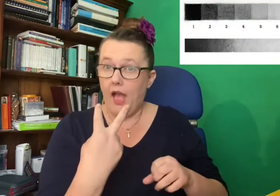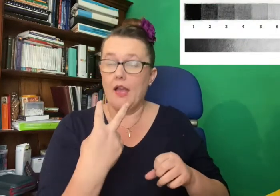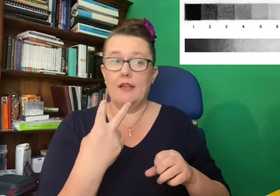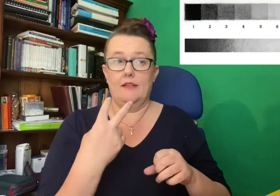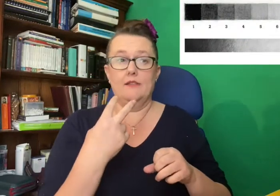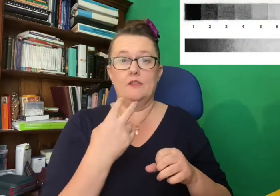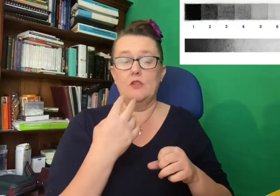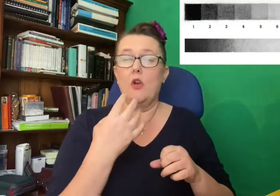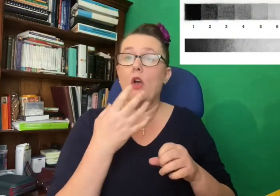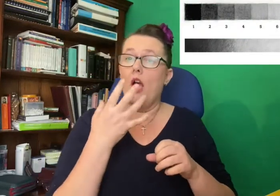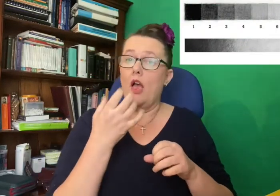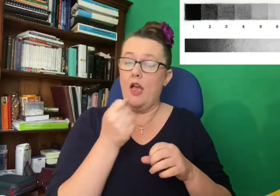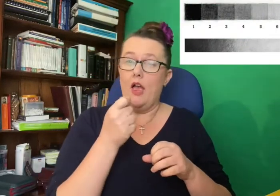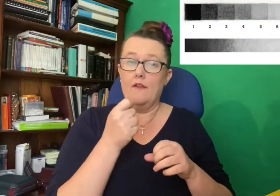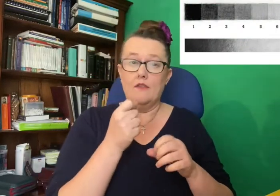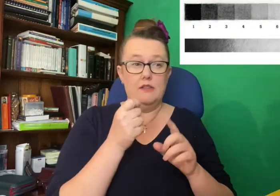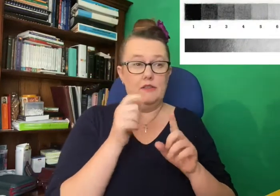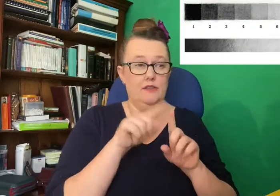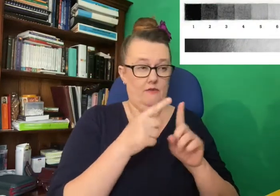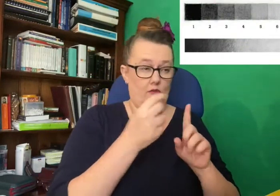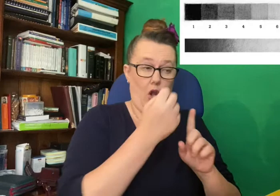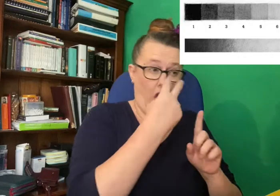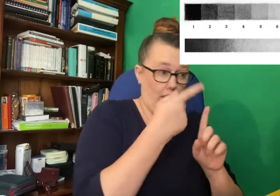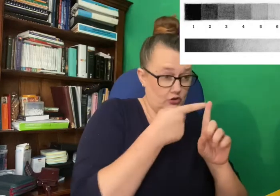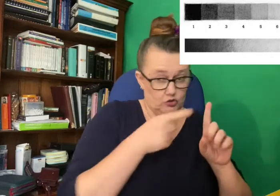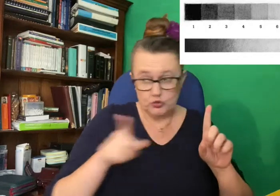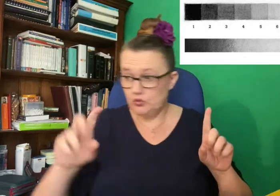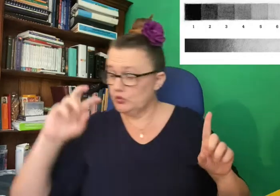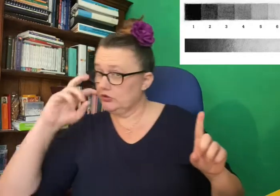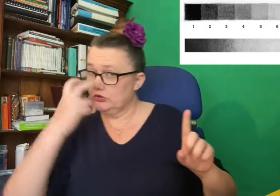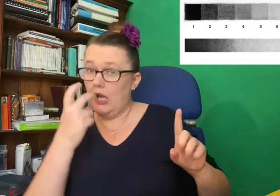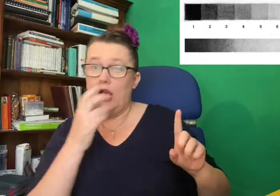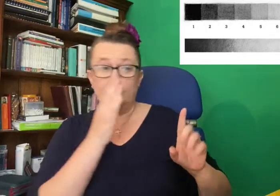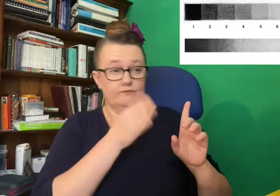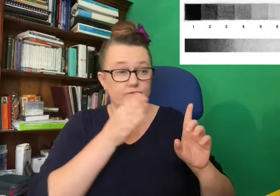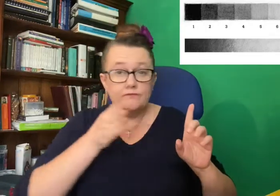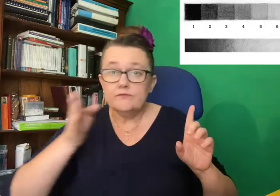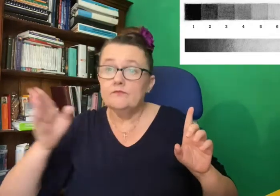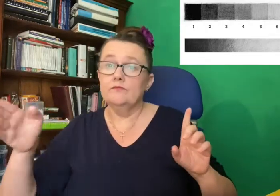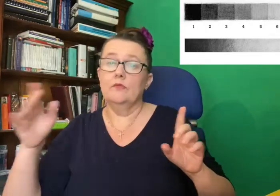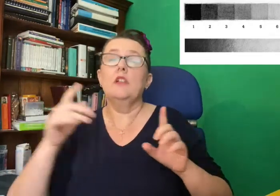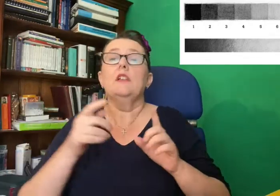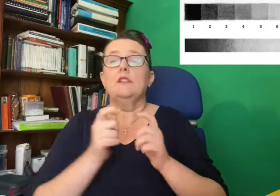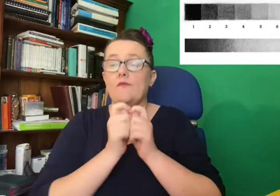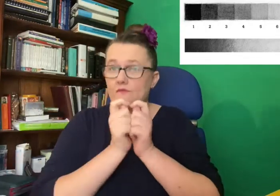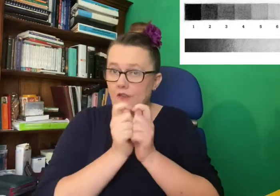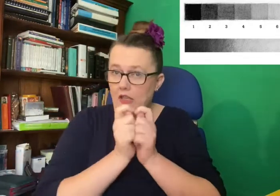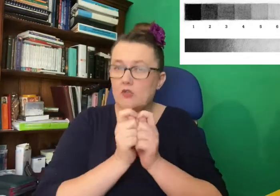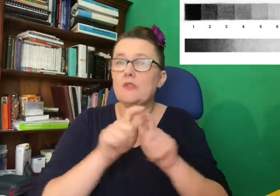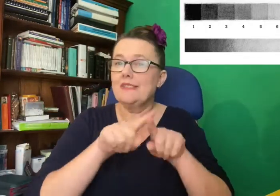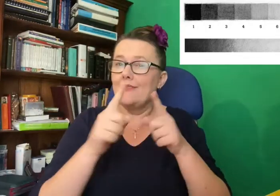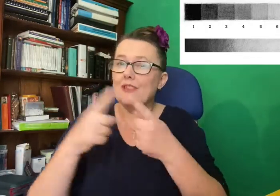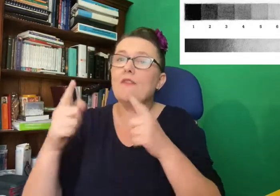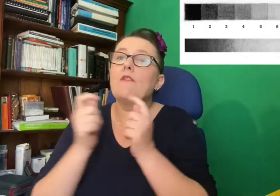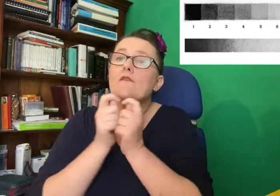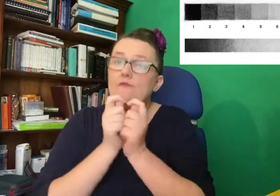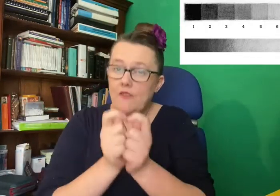pencil, that creates lighter shades. And those different shades going from dark to light and light to